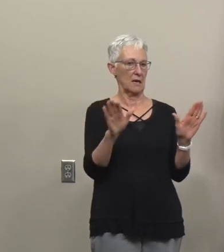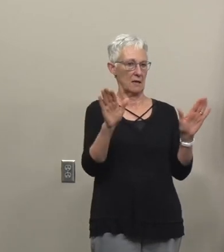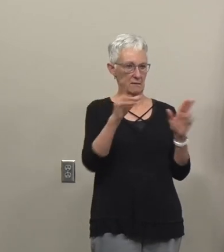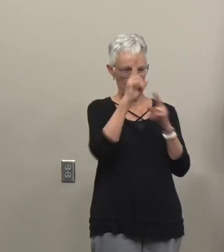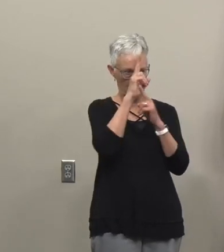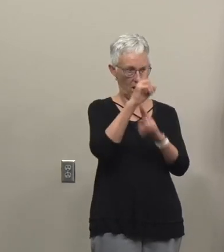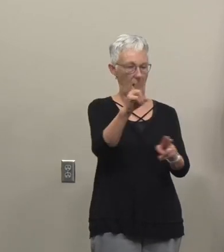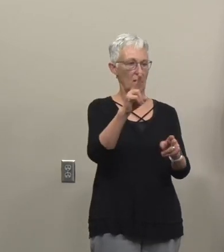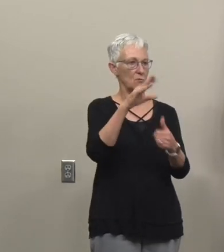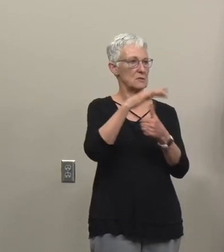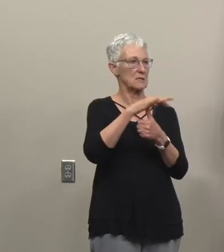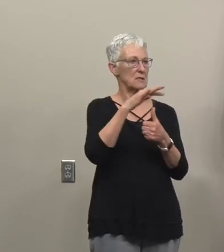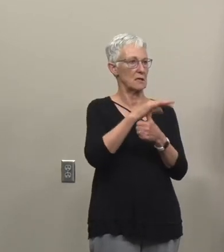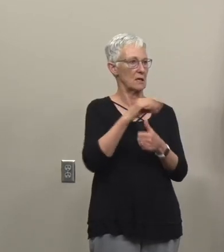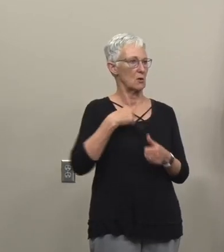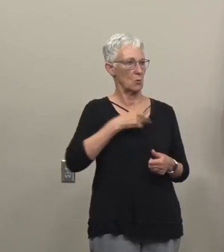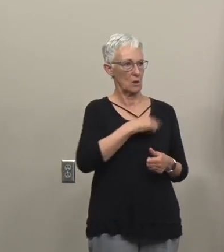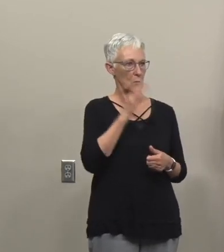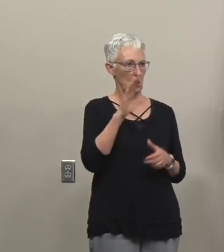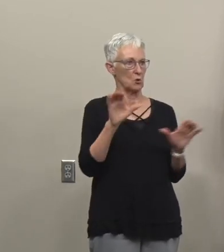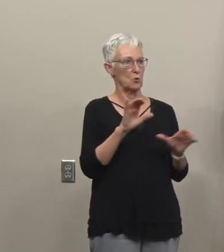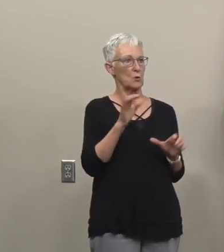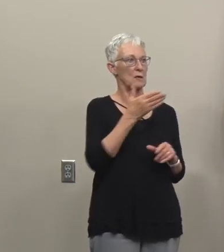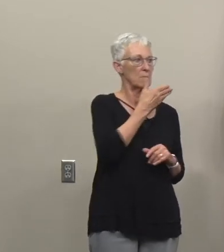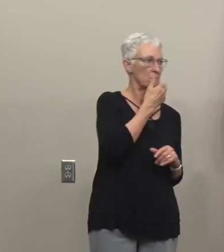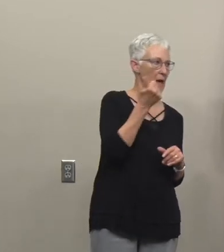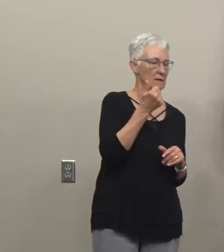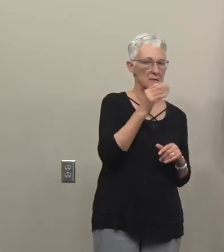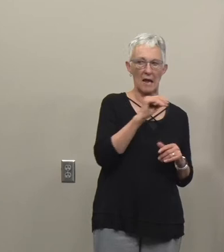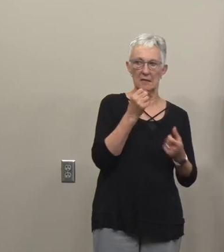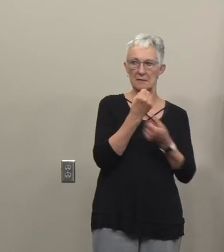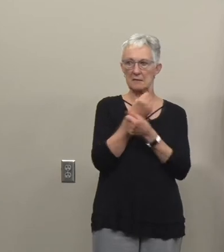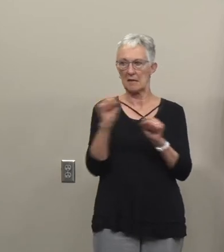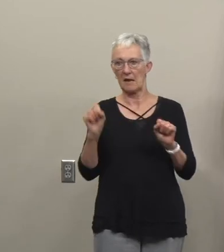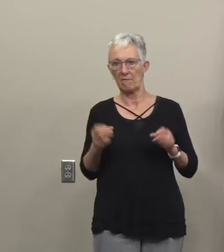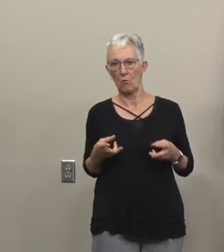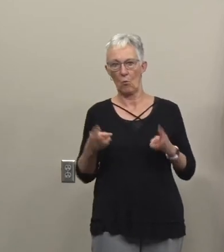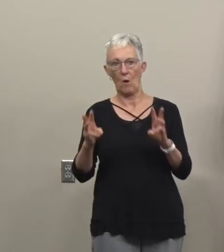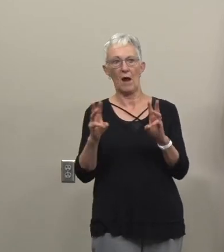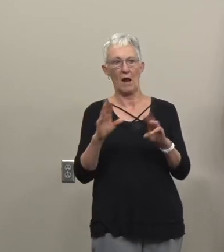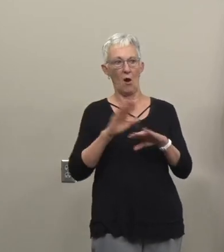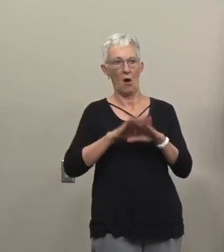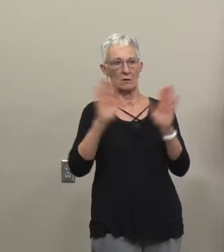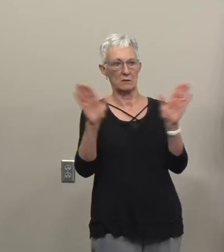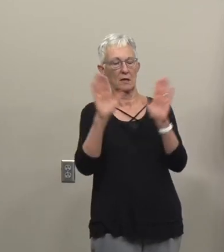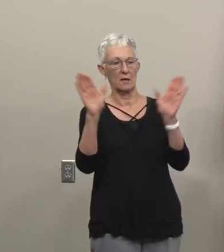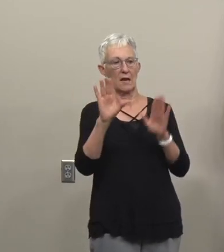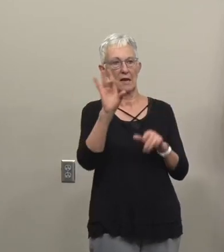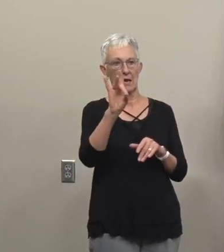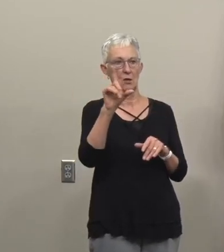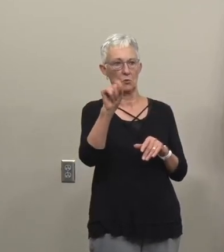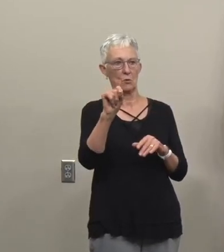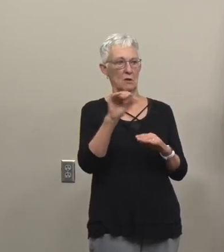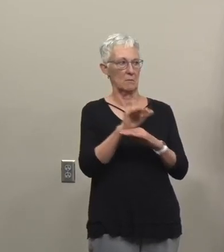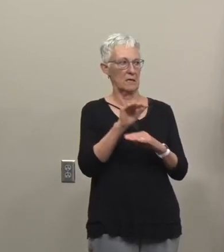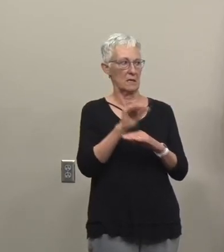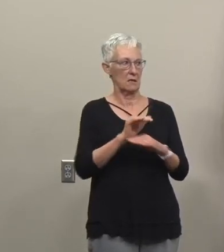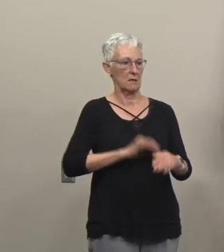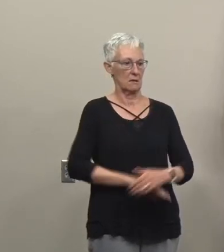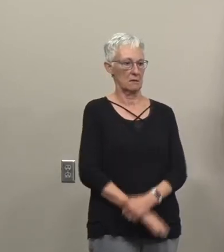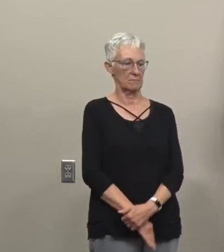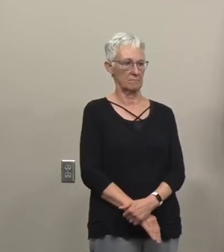as best as we can and as safe a way as we can on Sunday at 8:20 p.m. Thank you, Mayor.